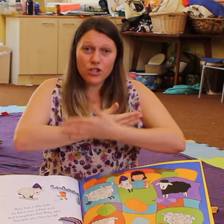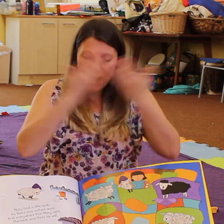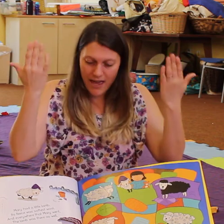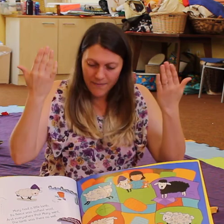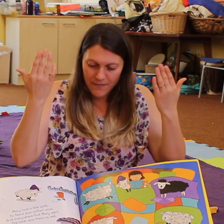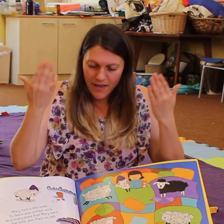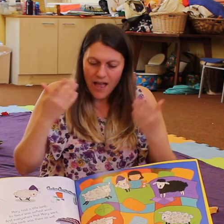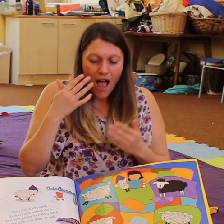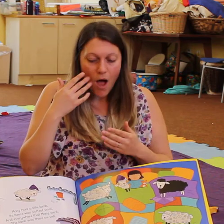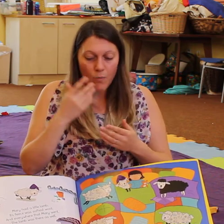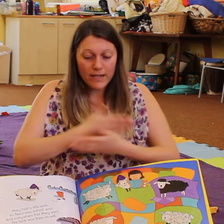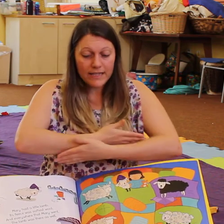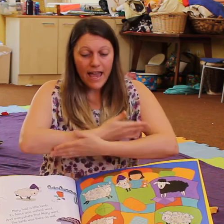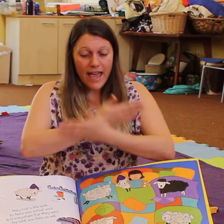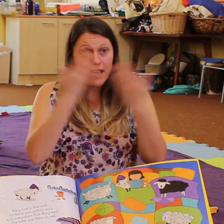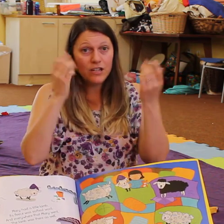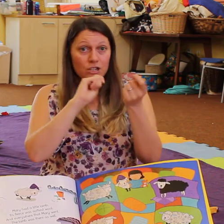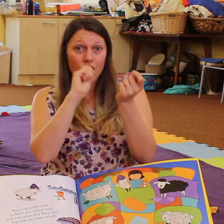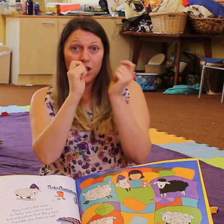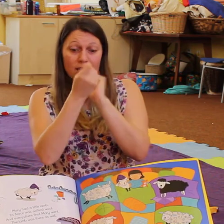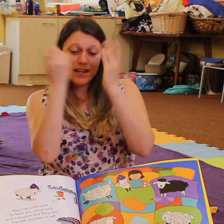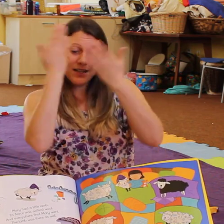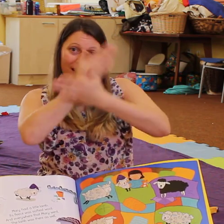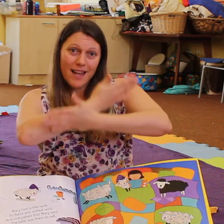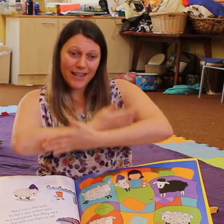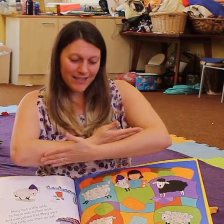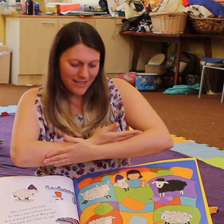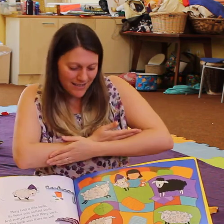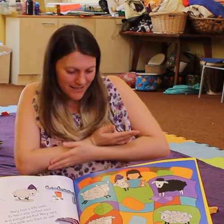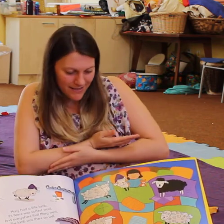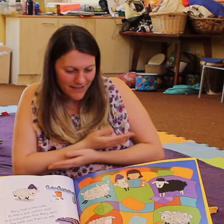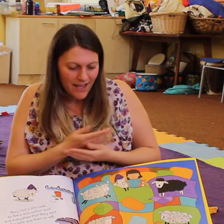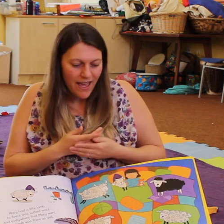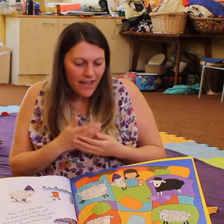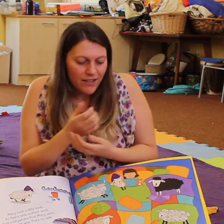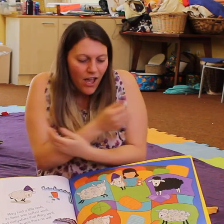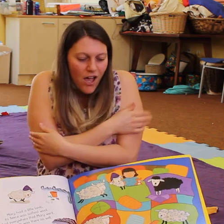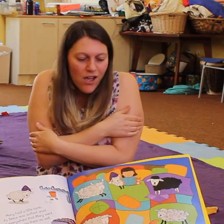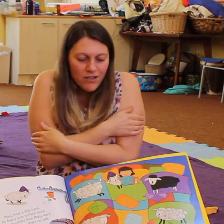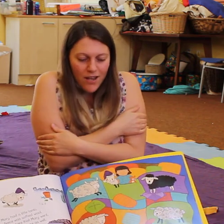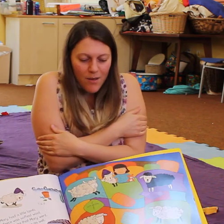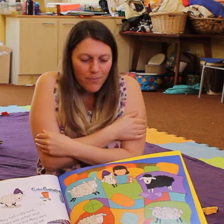day. And when day turned into night, it curled